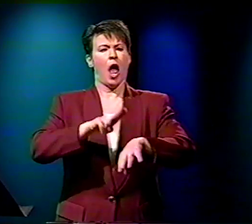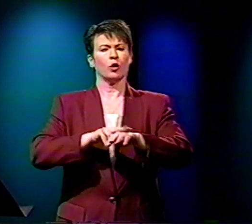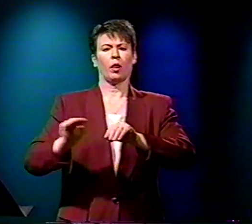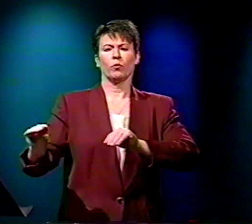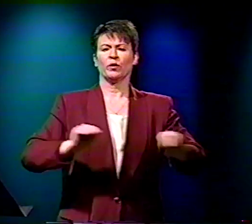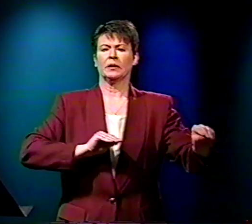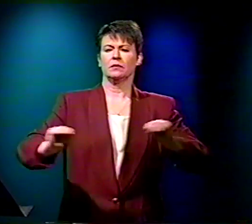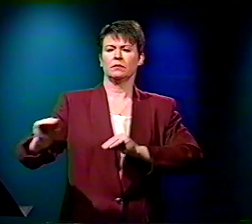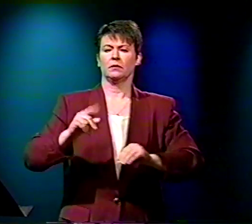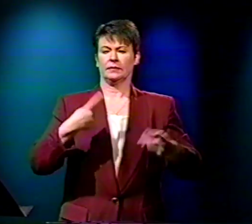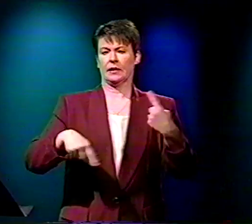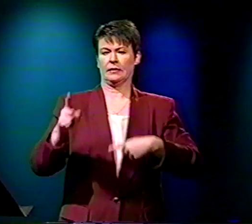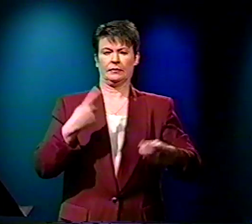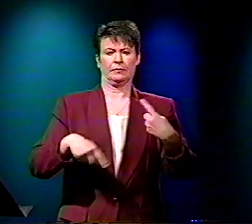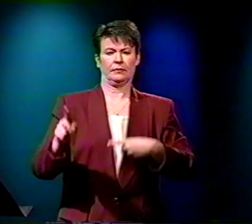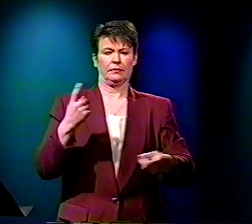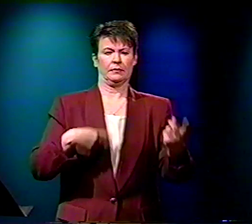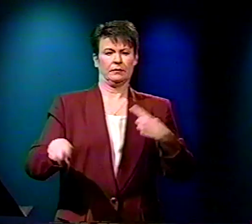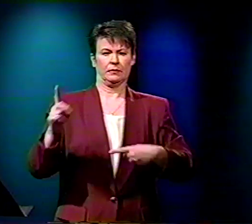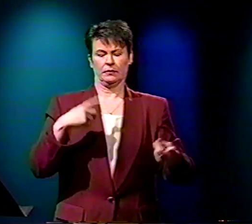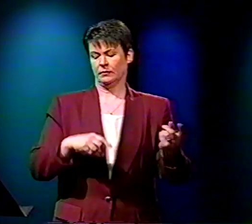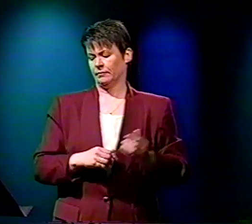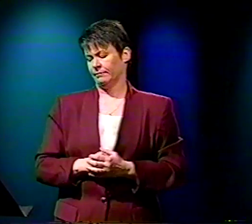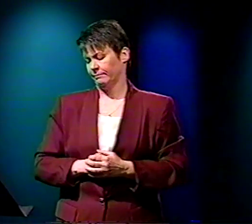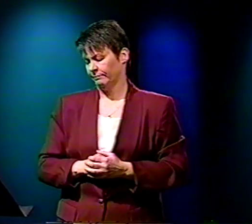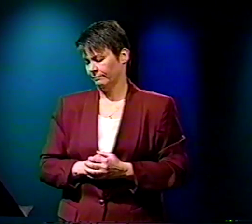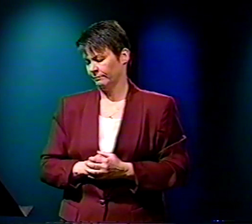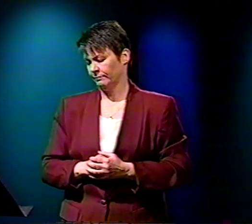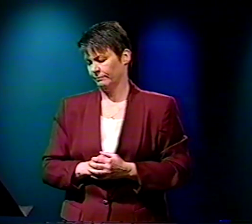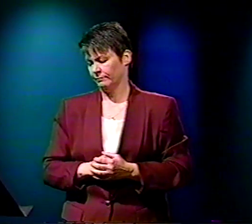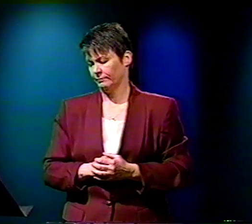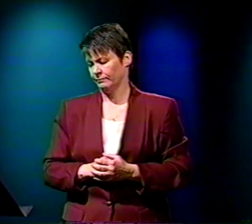gets lost. The natural movement of signs becomes stilted.